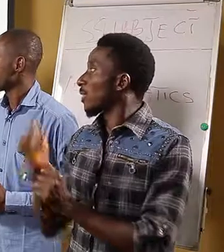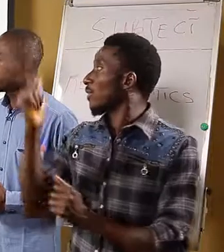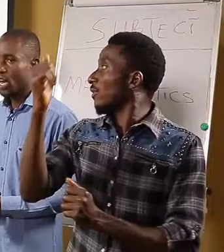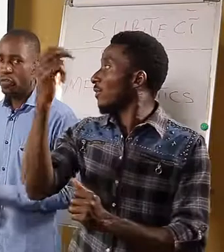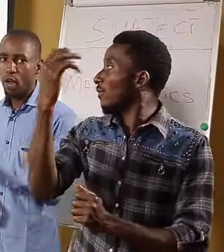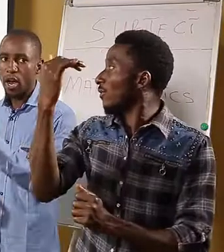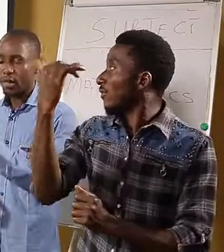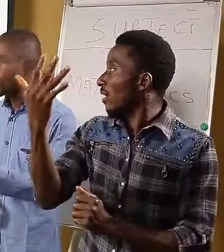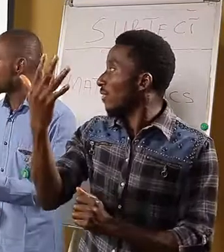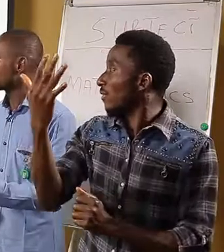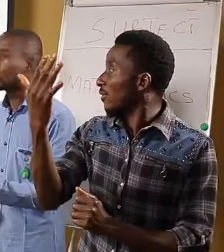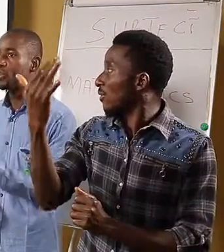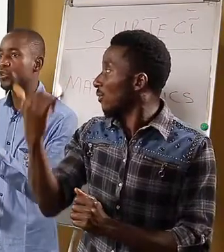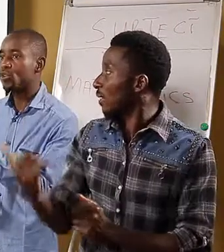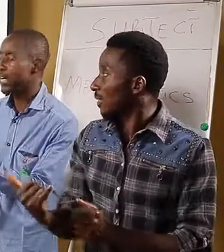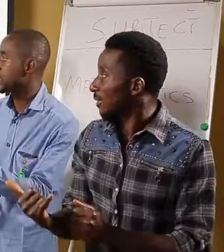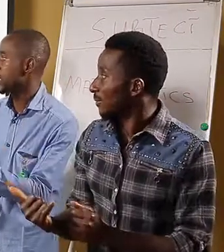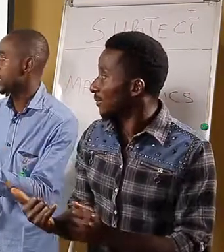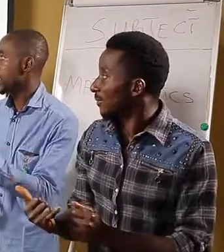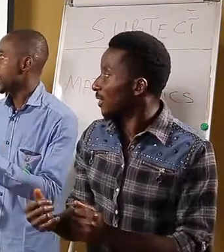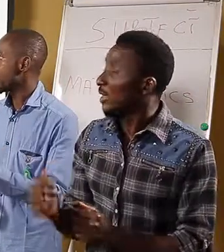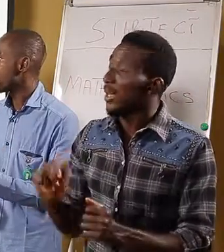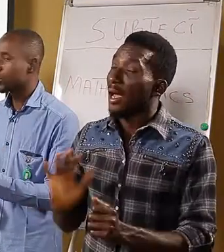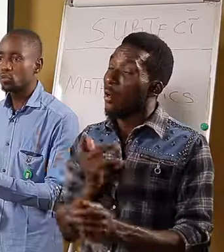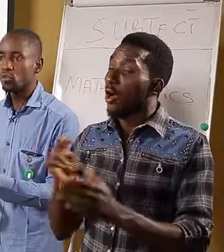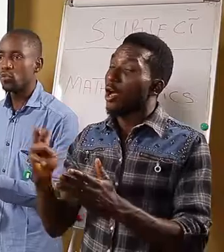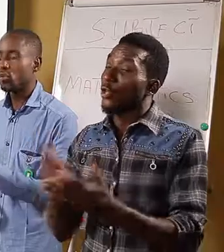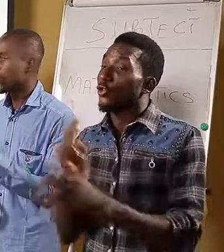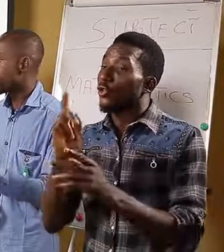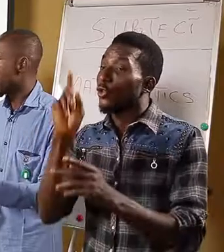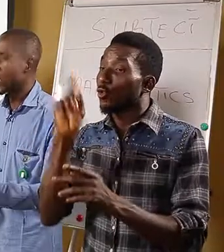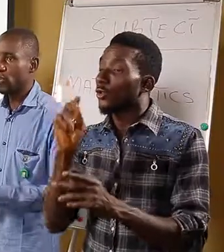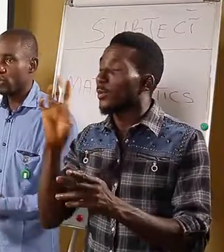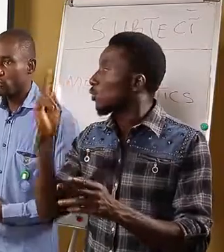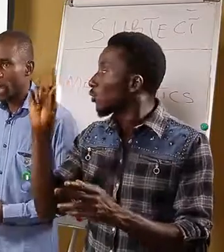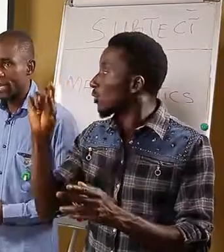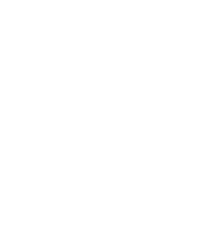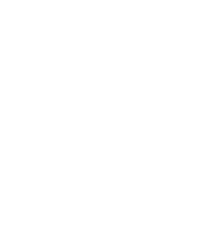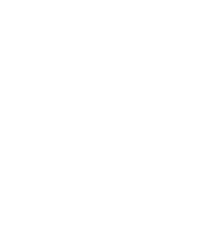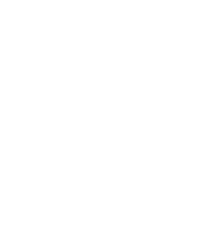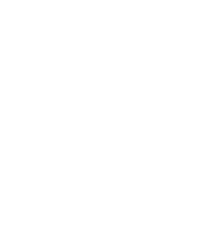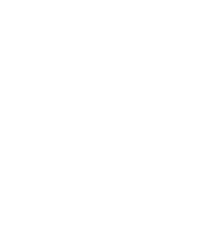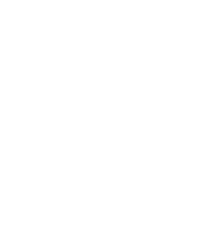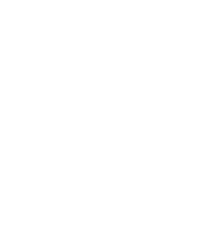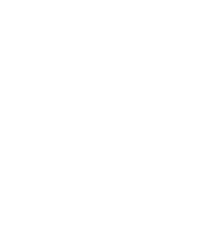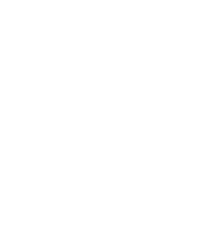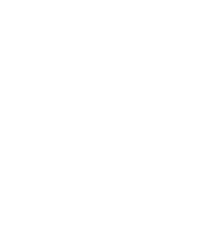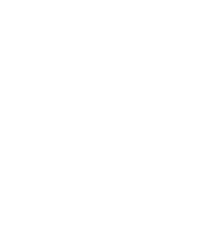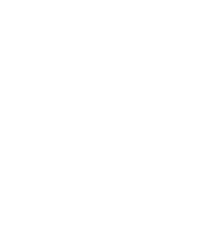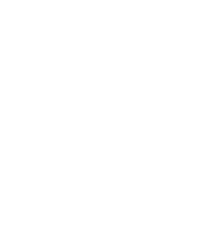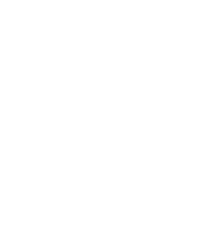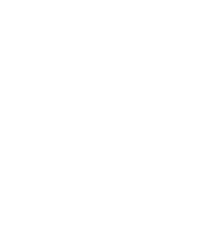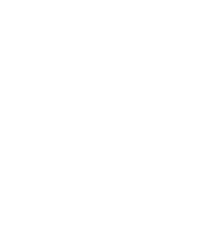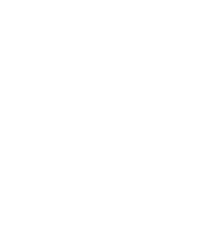5y. Therefore, our new equation will be 20 equals to 5y. Dividing both